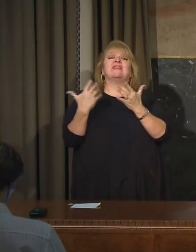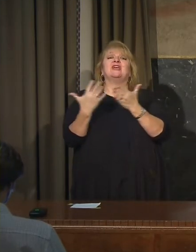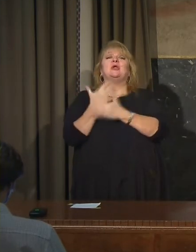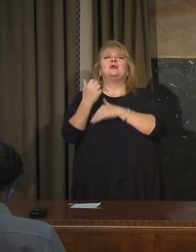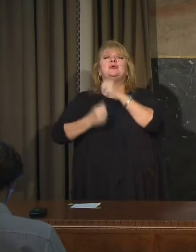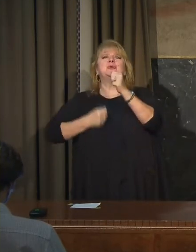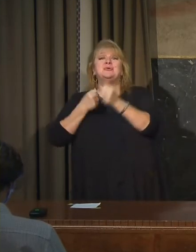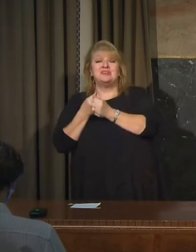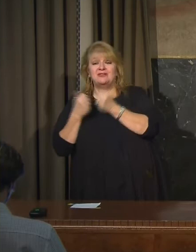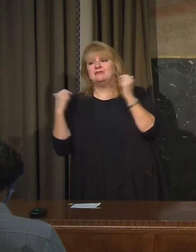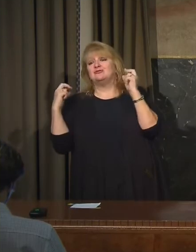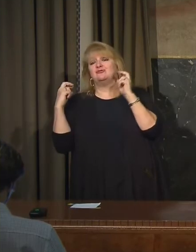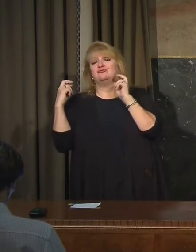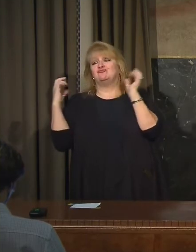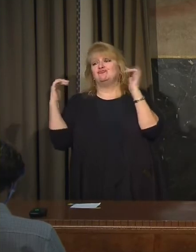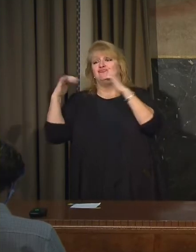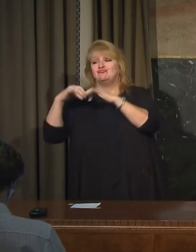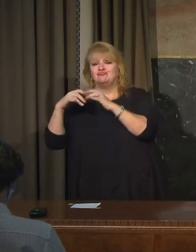Year's.